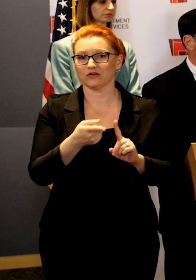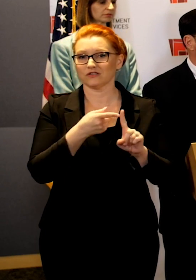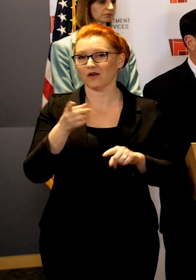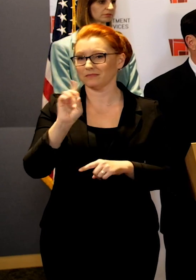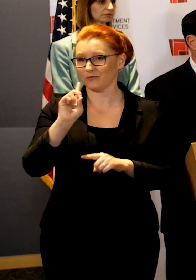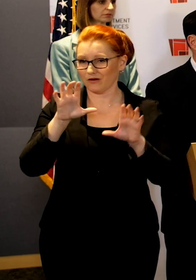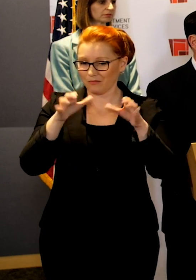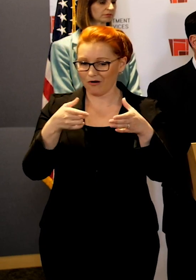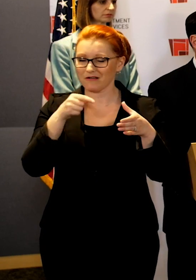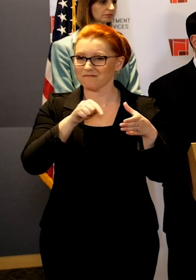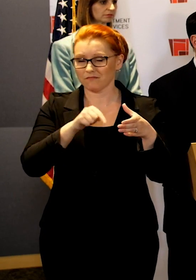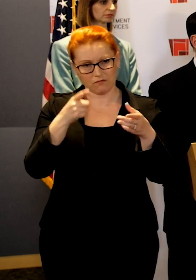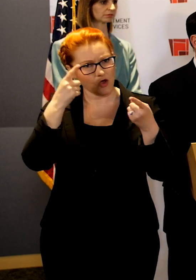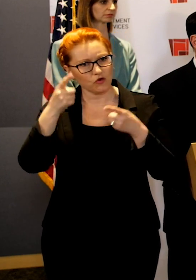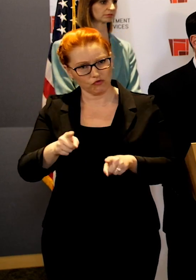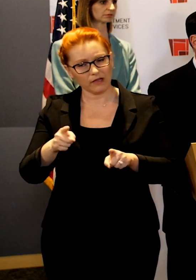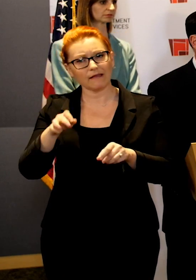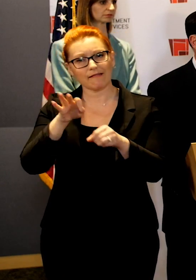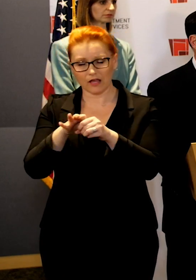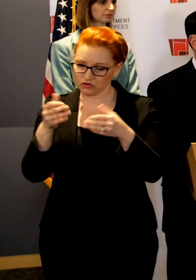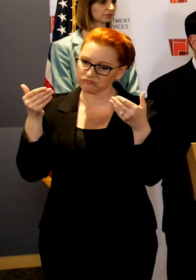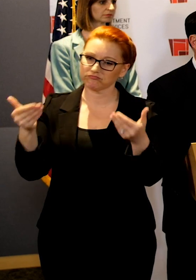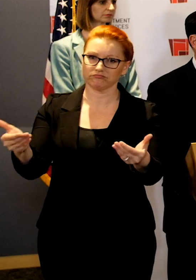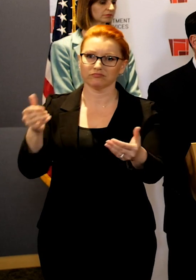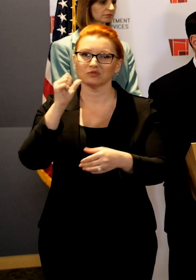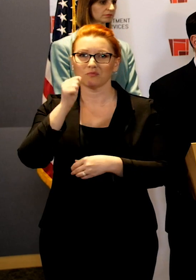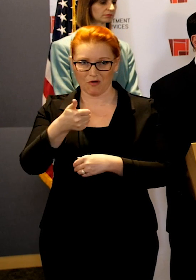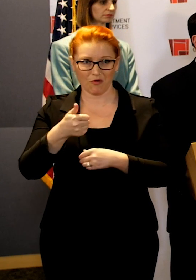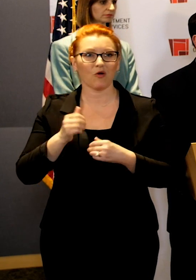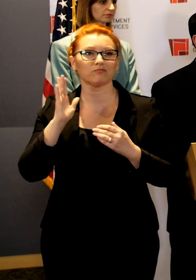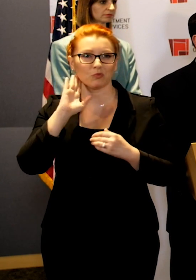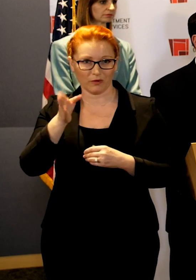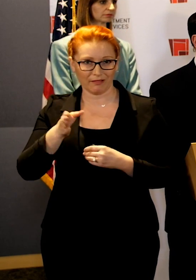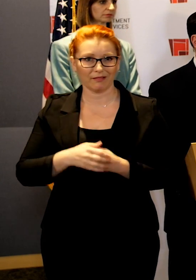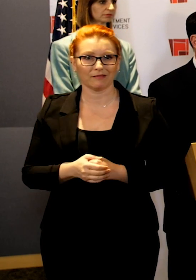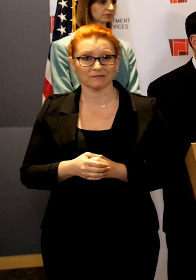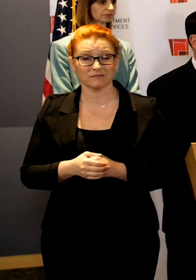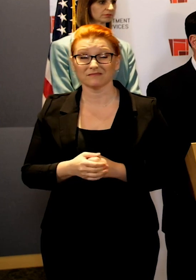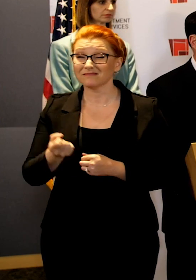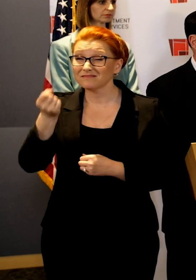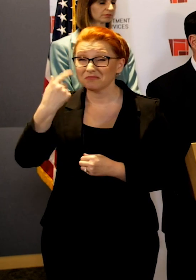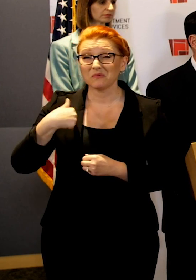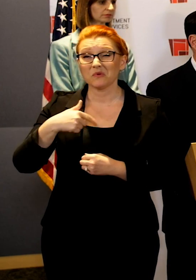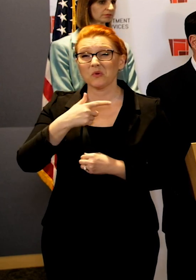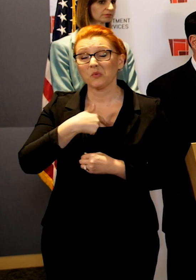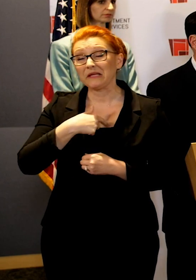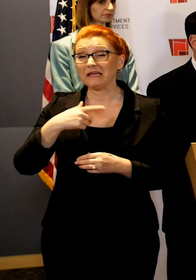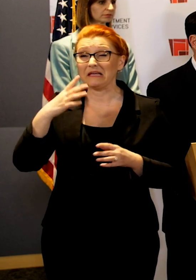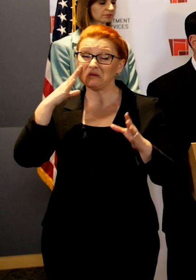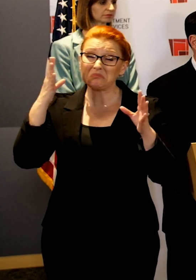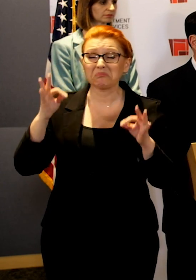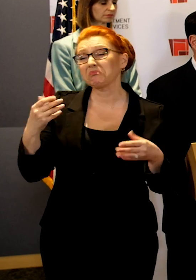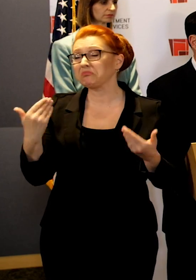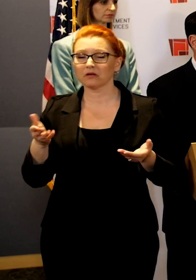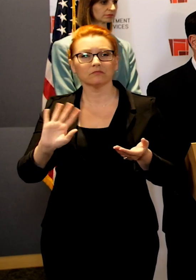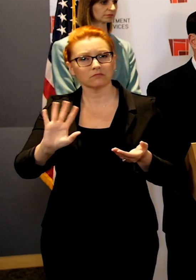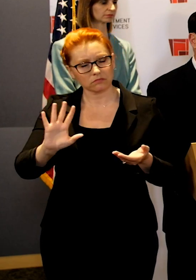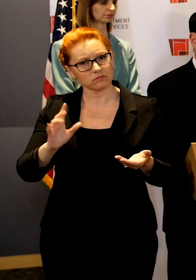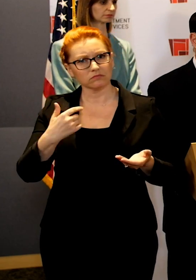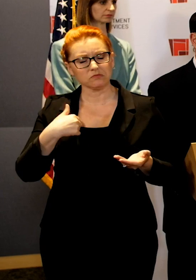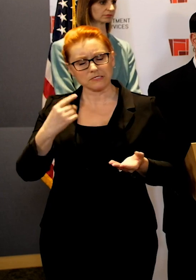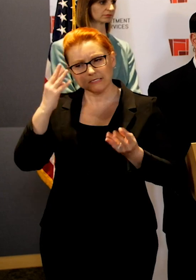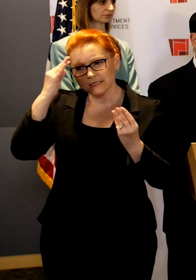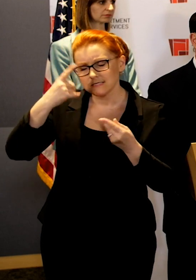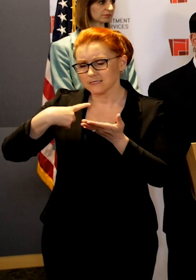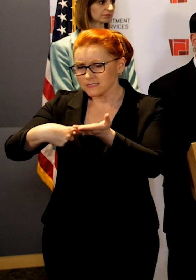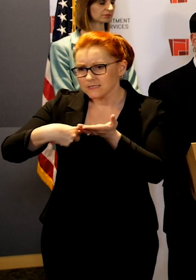who agree that the election should move forward tomorrow. This decision was not made lightly, and what it all comes down to is that we have